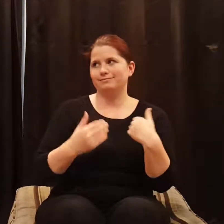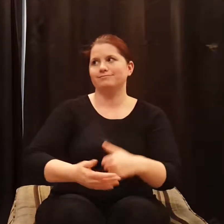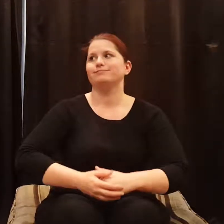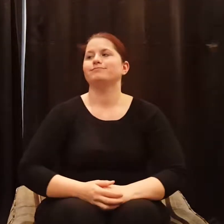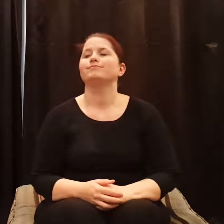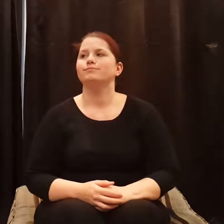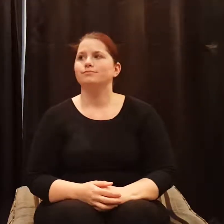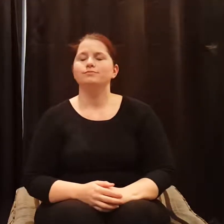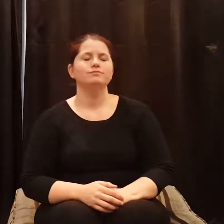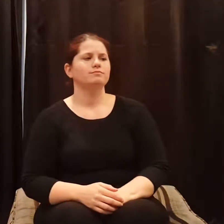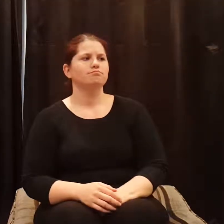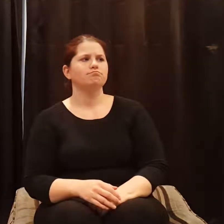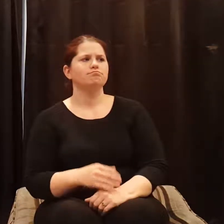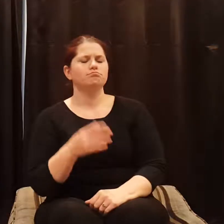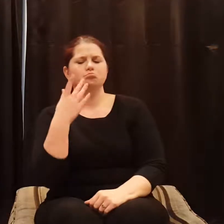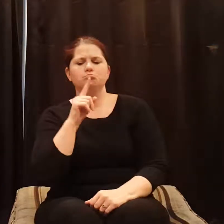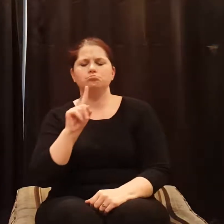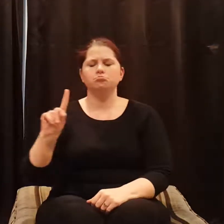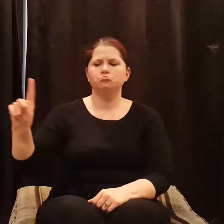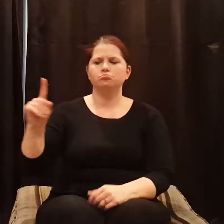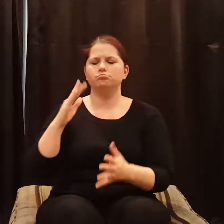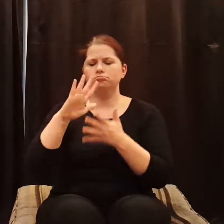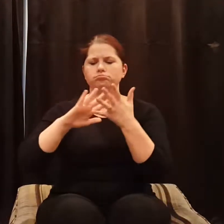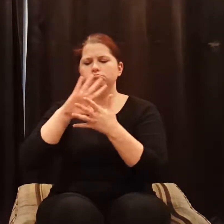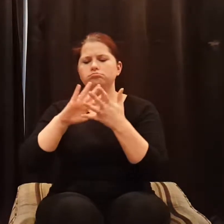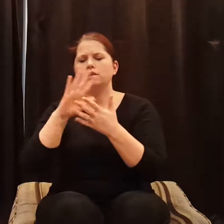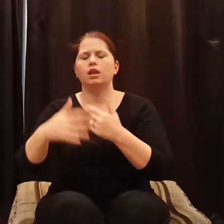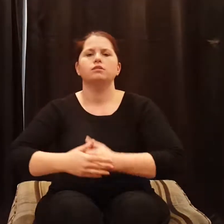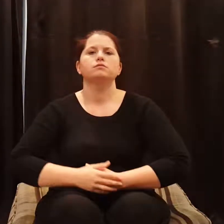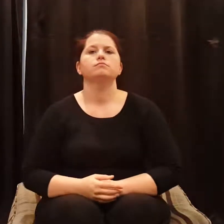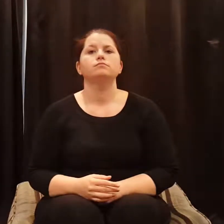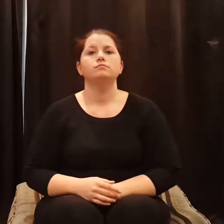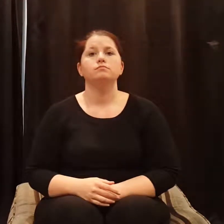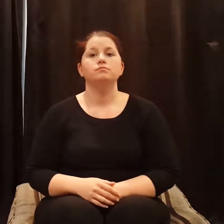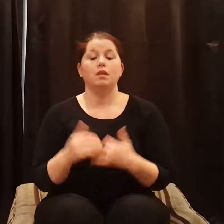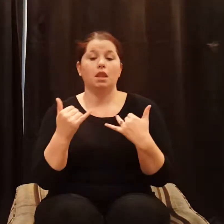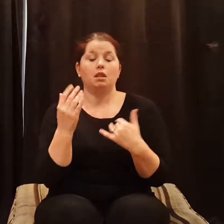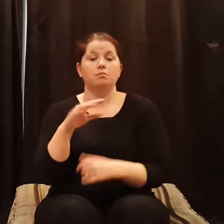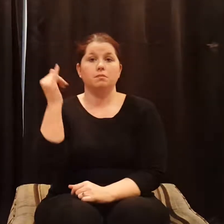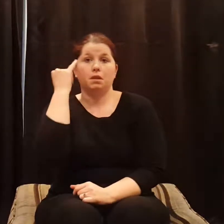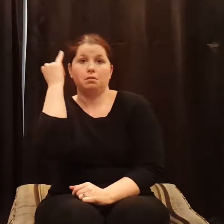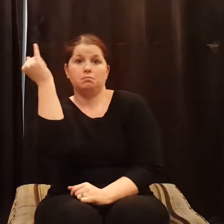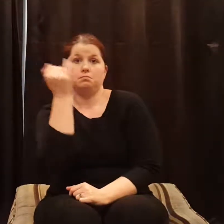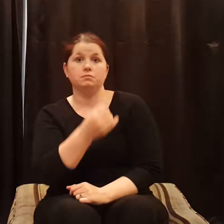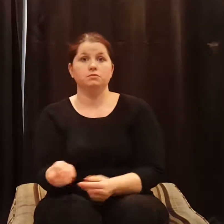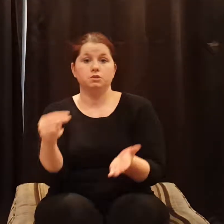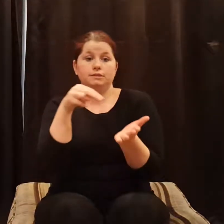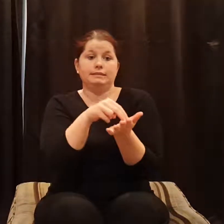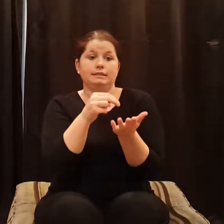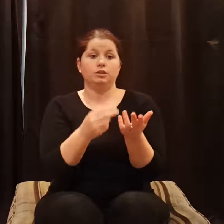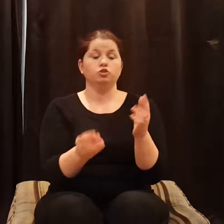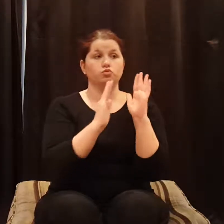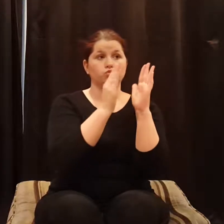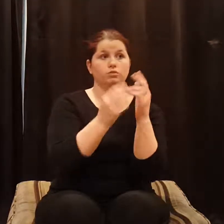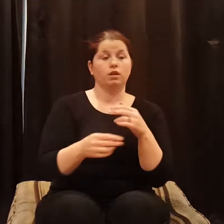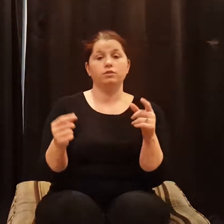a little confused and disappointed. So now imagine you're standing on a street anywhere in Japan. You turn to a person next to you and say, excuse me,